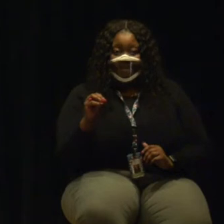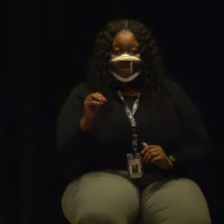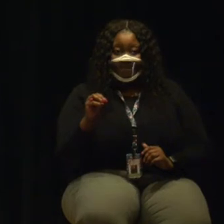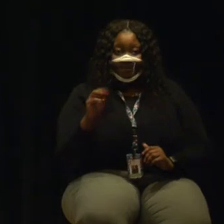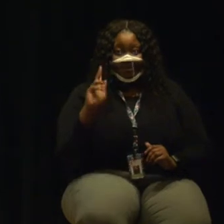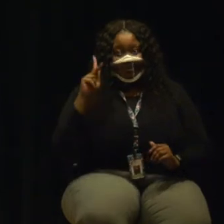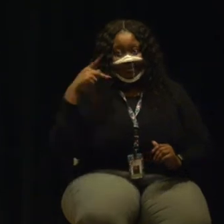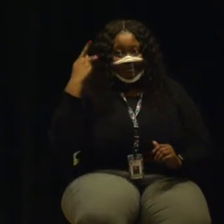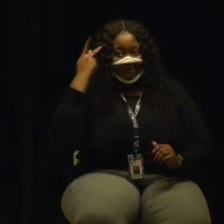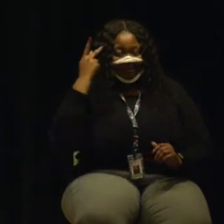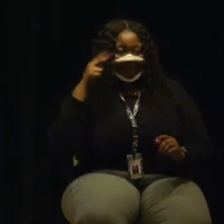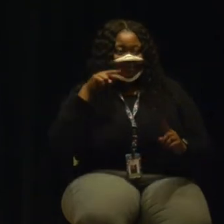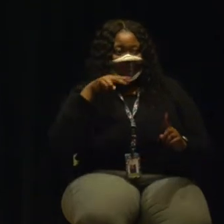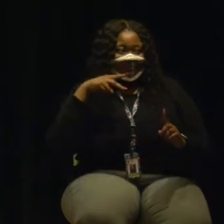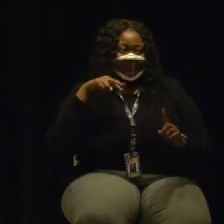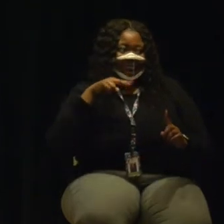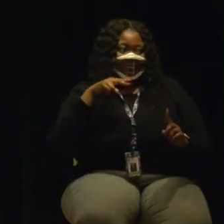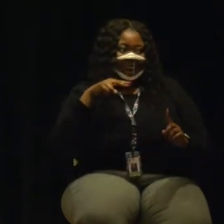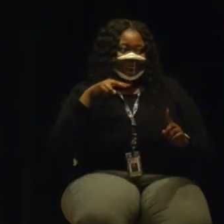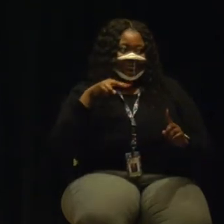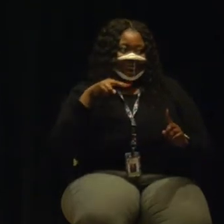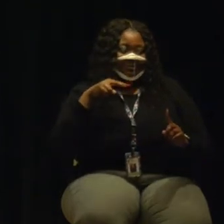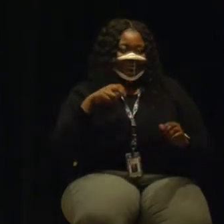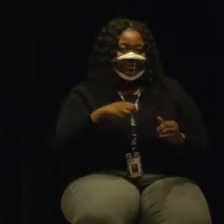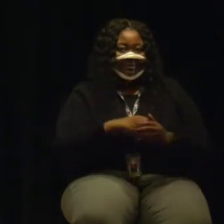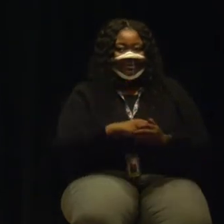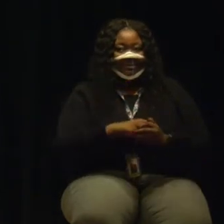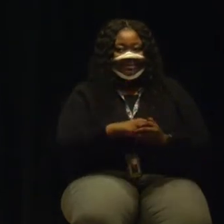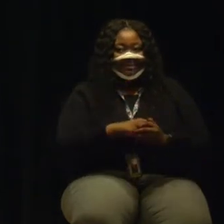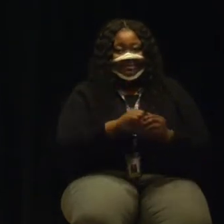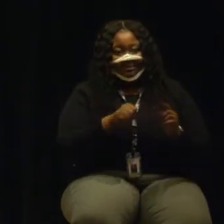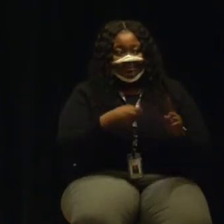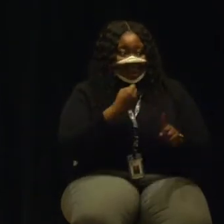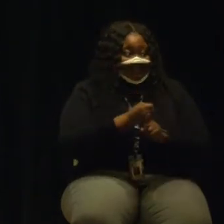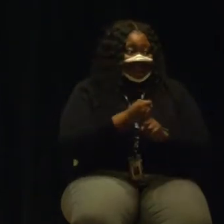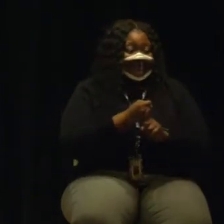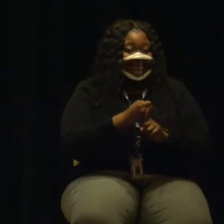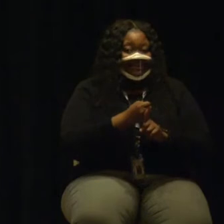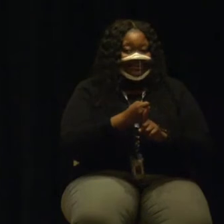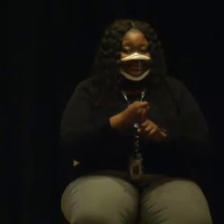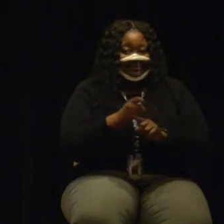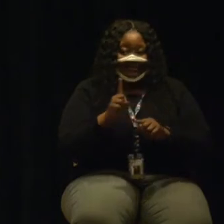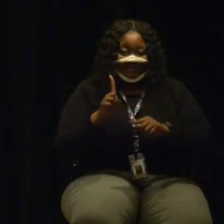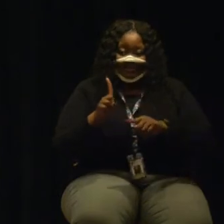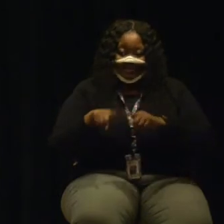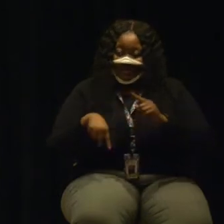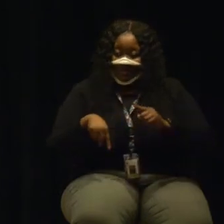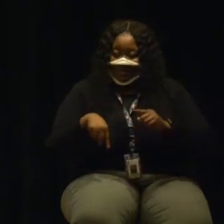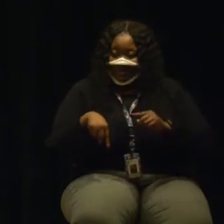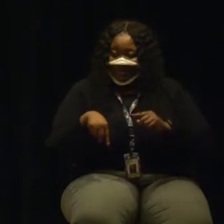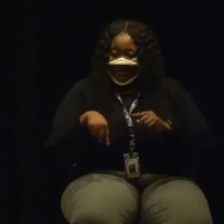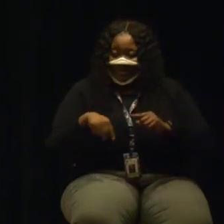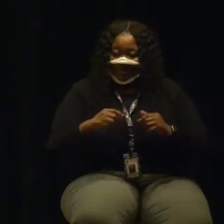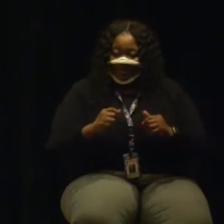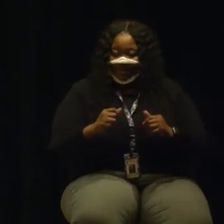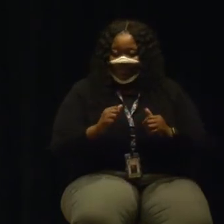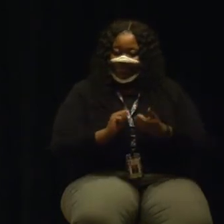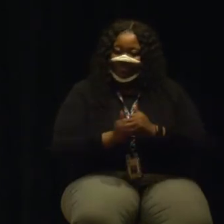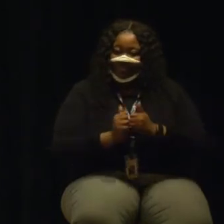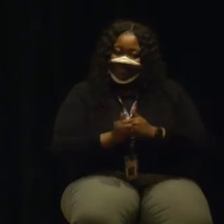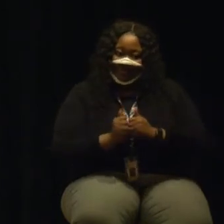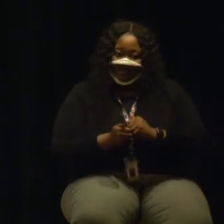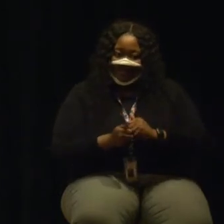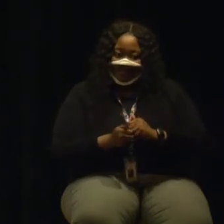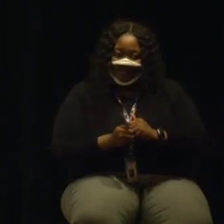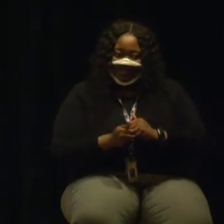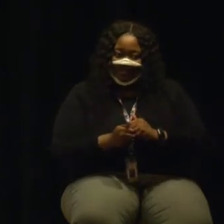stance came along, when it affected him not being able to play, that's, you know what I mean, and him being able to, like, forfeit